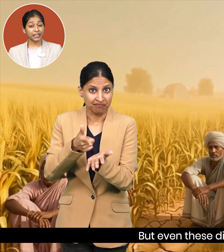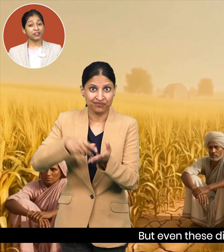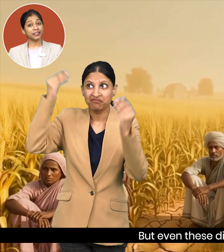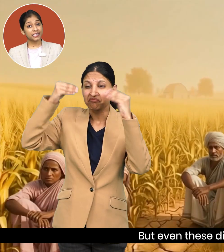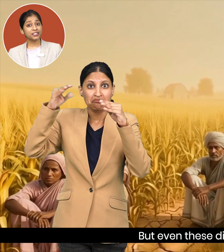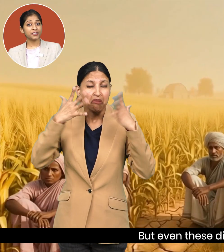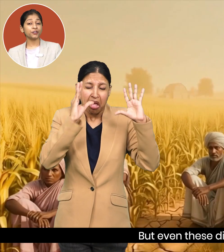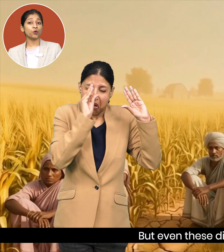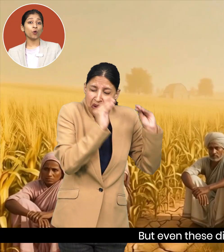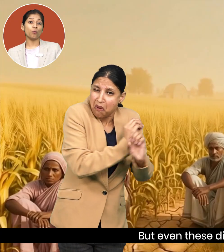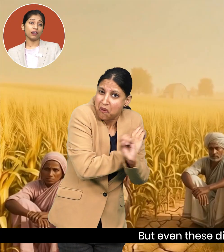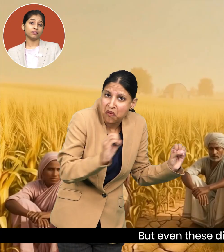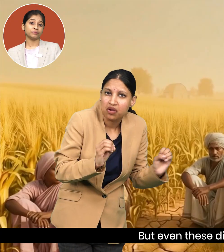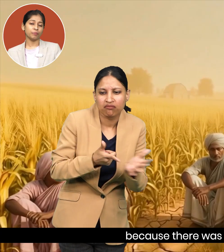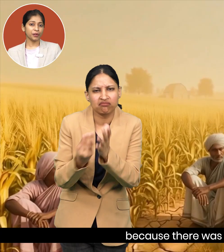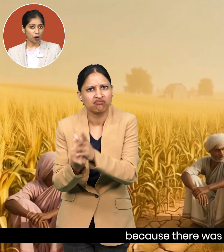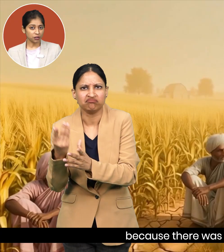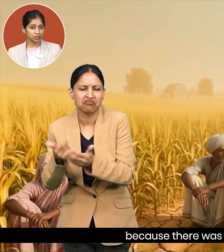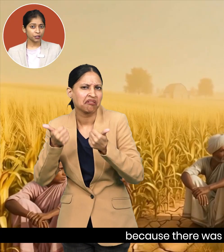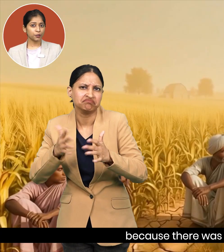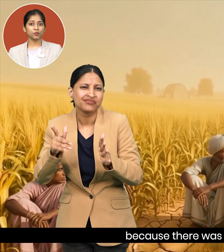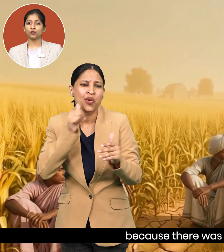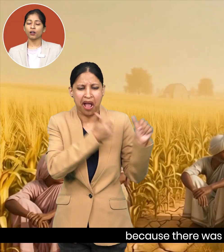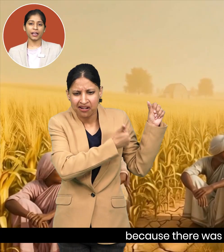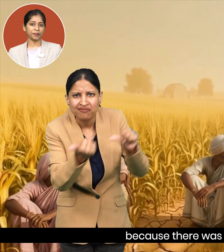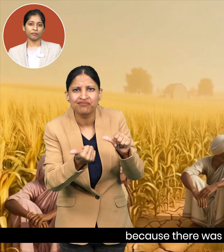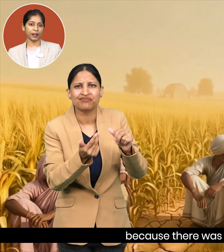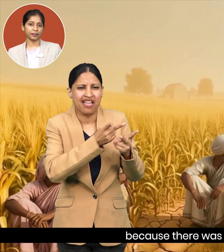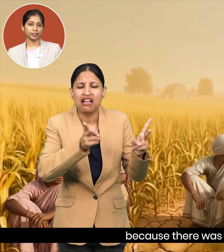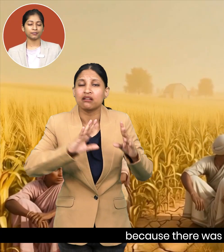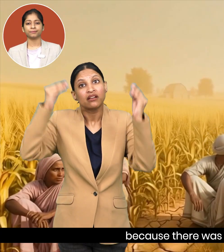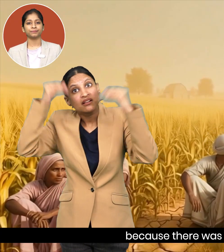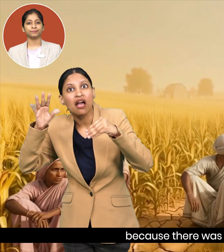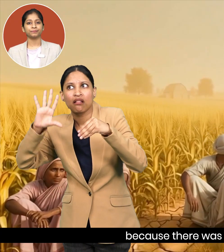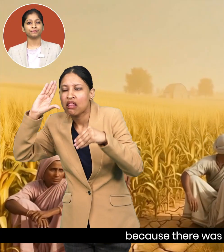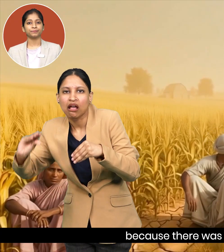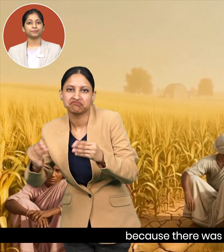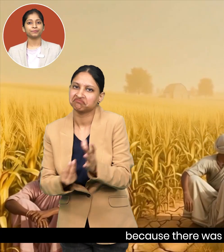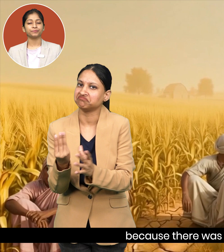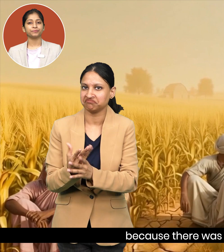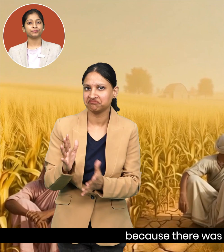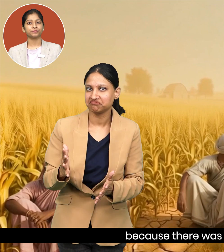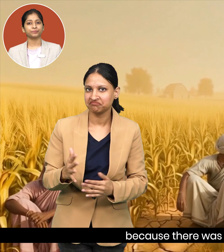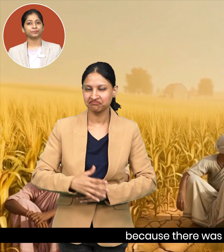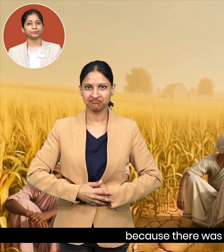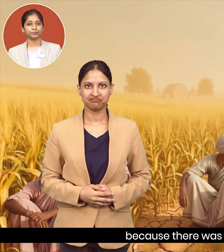But even these didn't grow well because there was not enough rain.